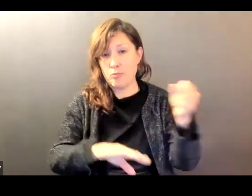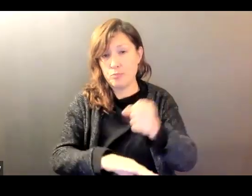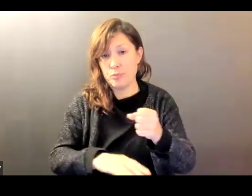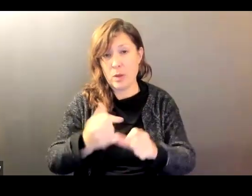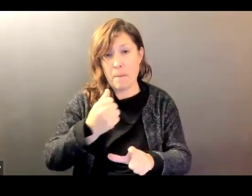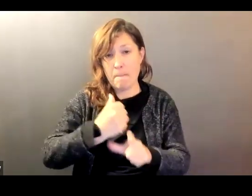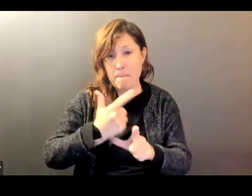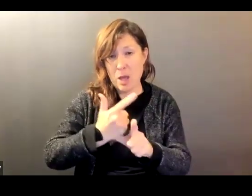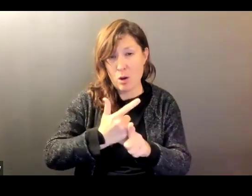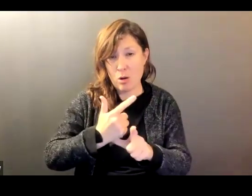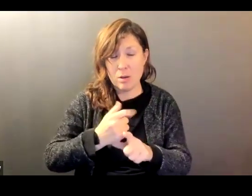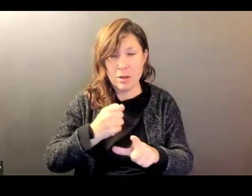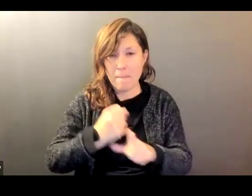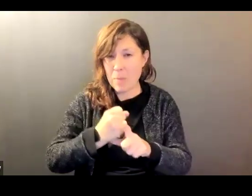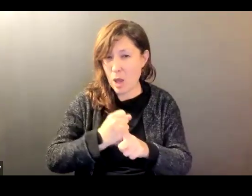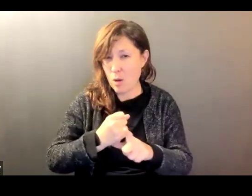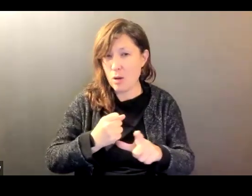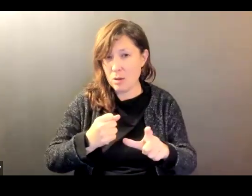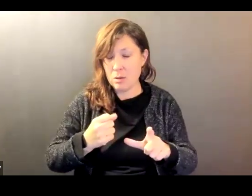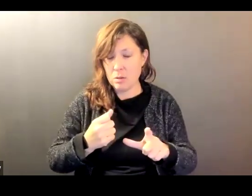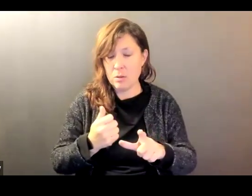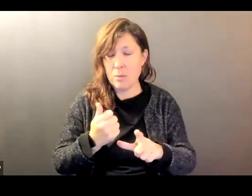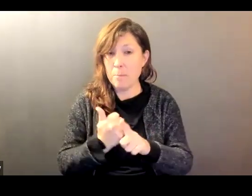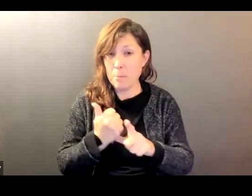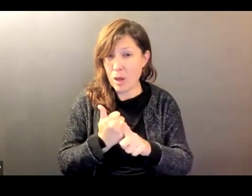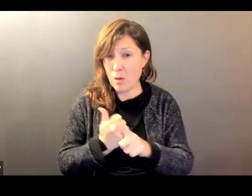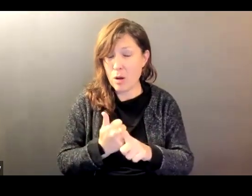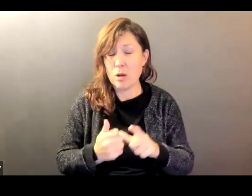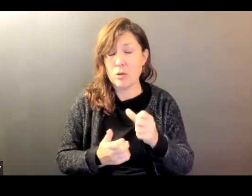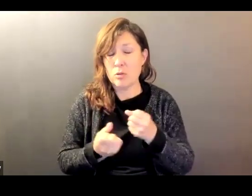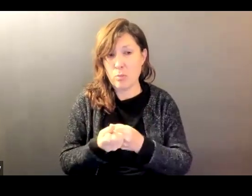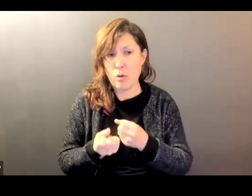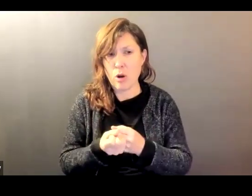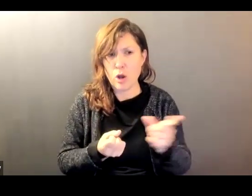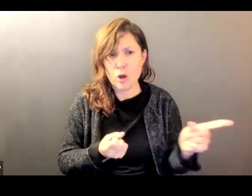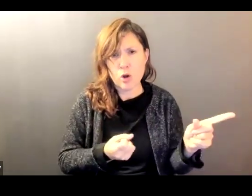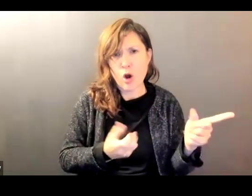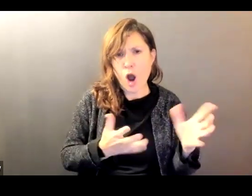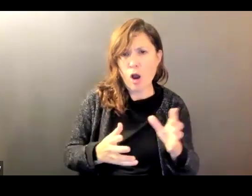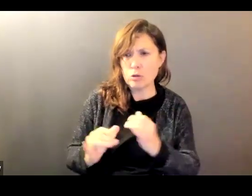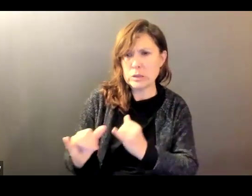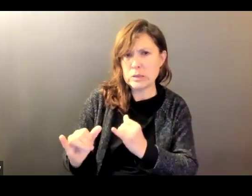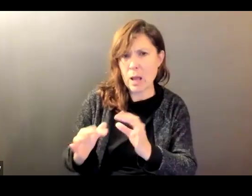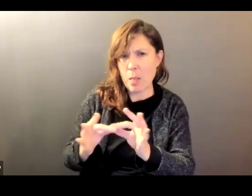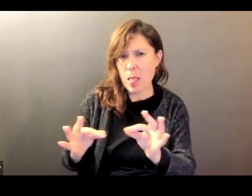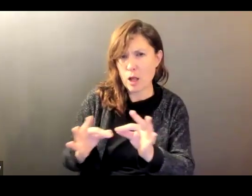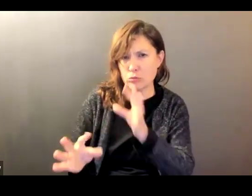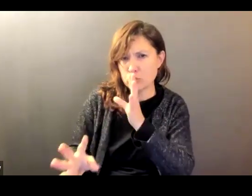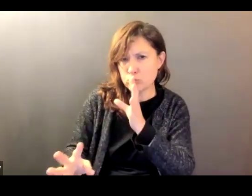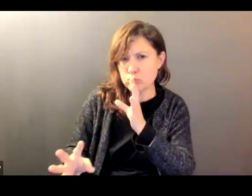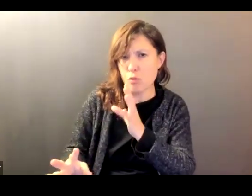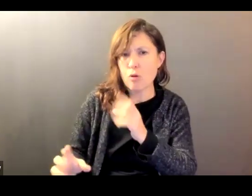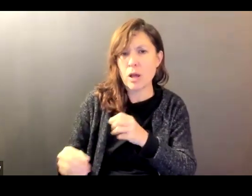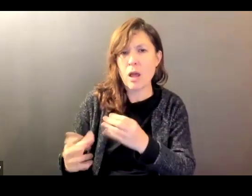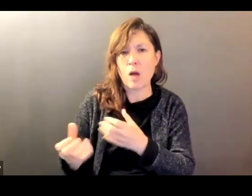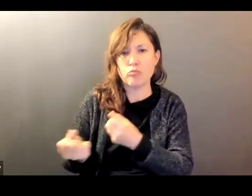to speak the native language of the student to help with the access. So when we talk about looking at additional student-facing positions, it's a combination